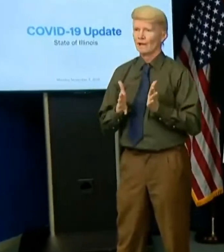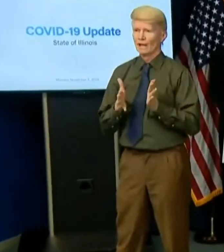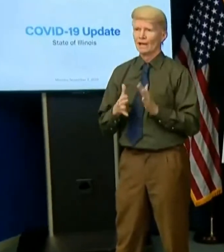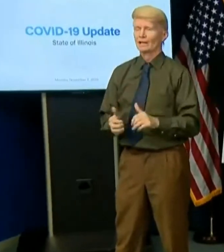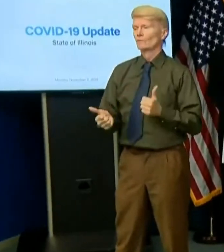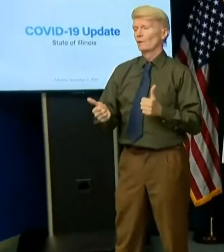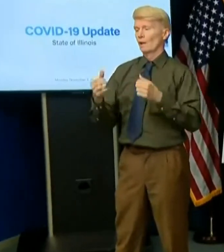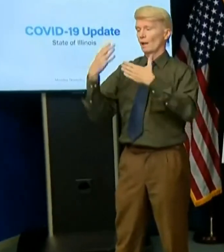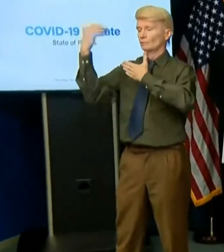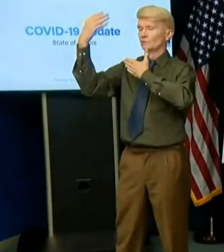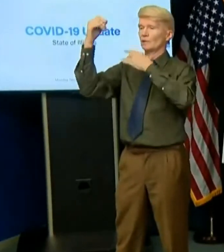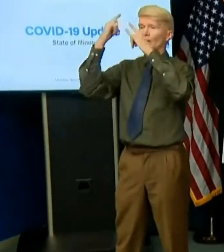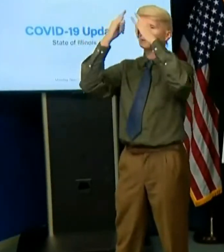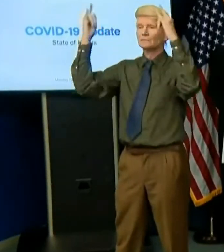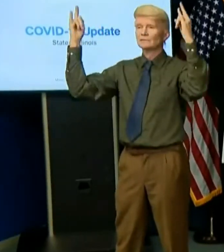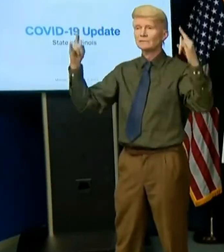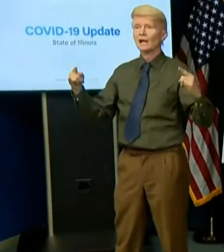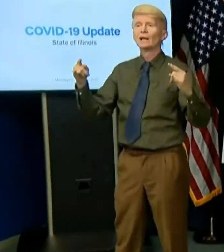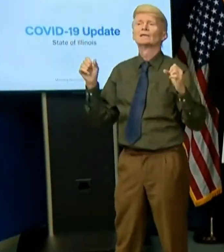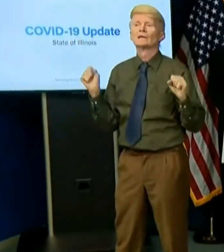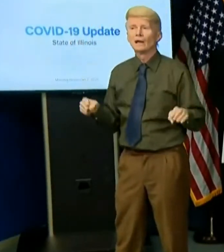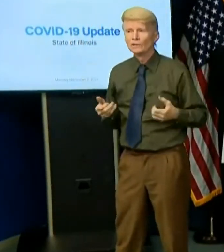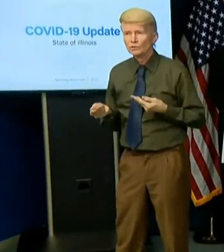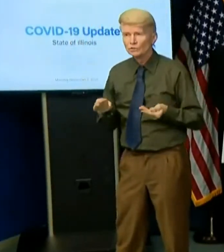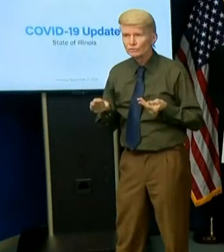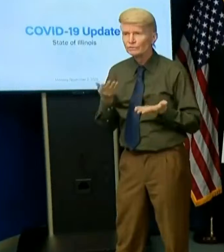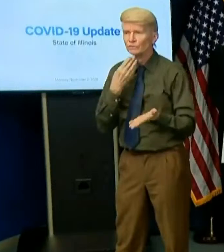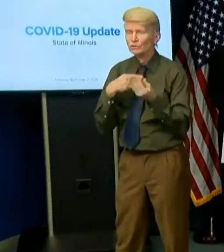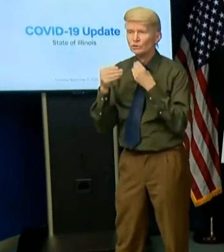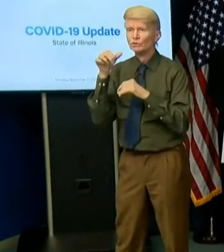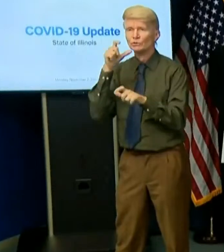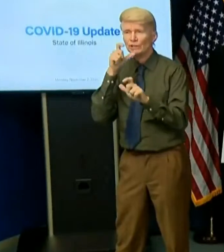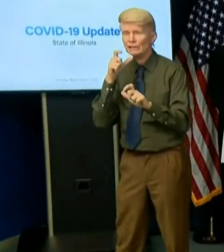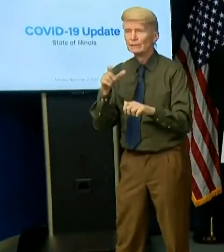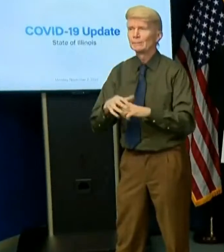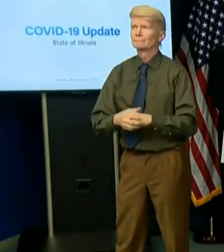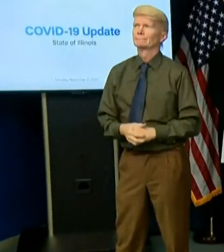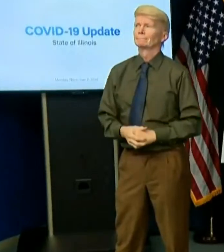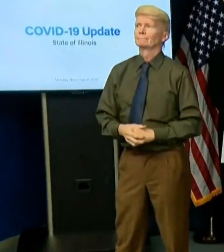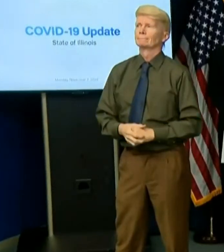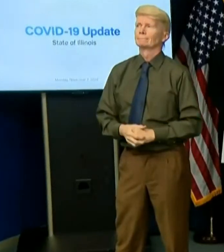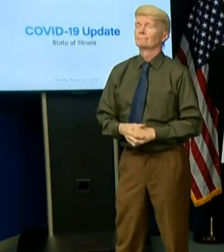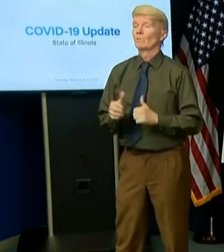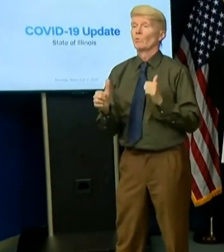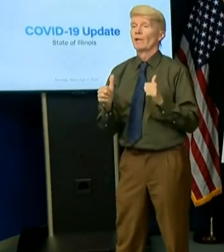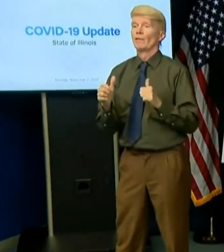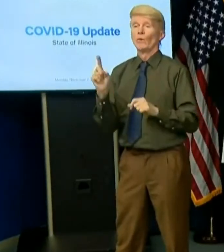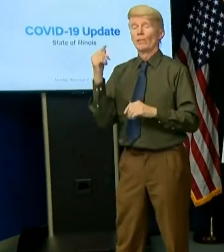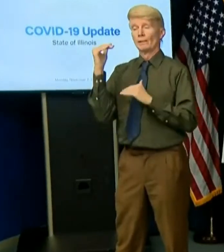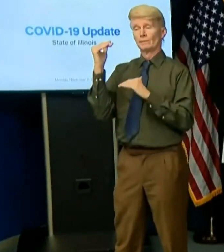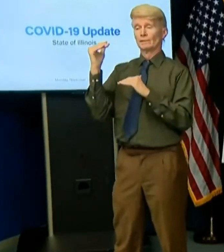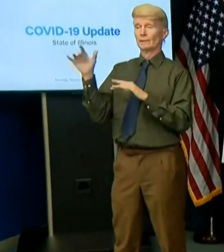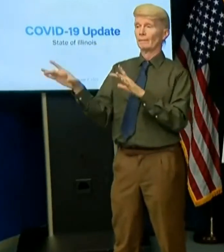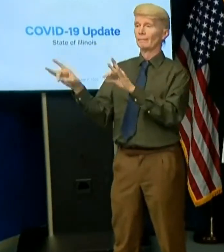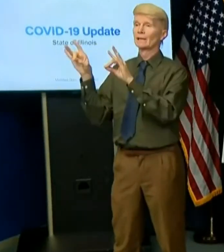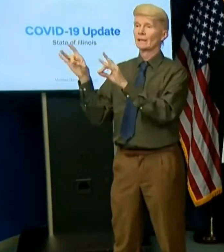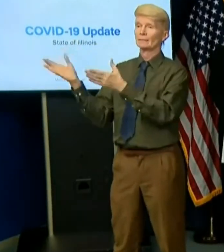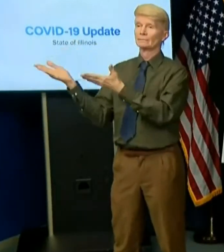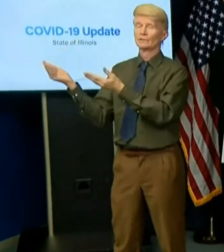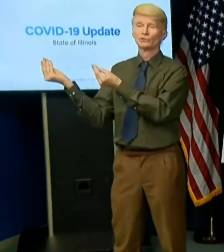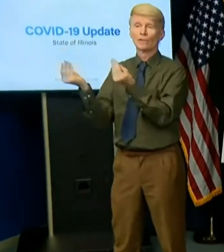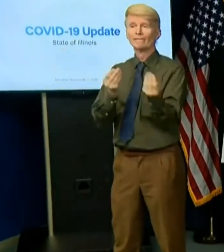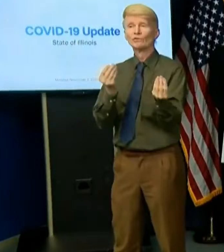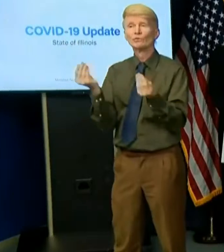tenting, using outdoor tents, or they're just providing pickup and delivery service